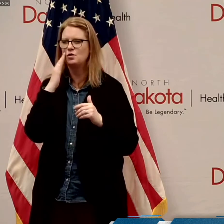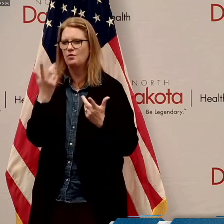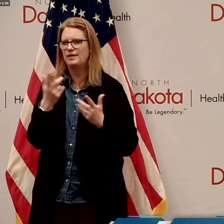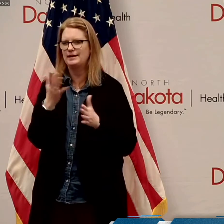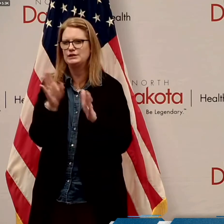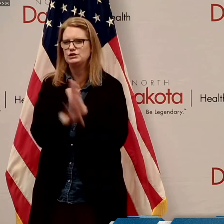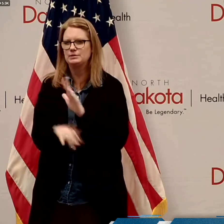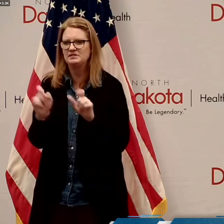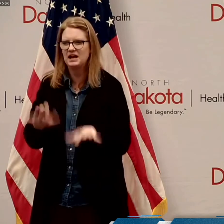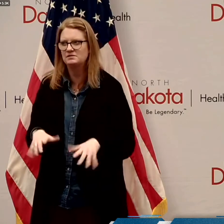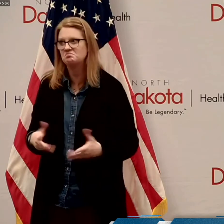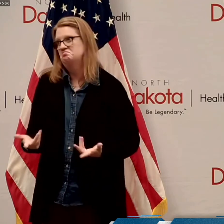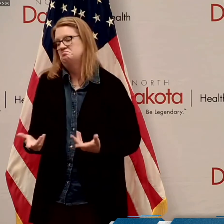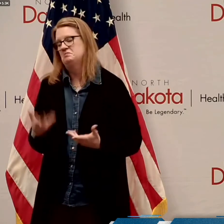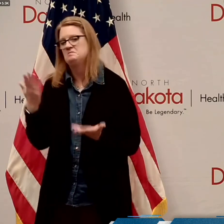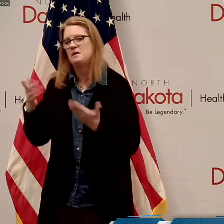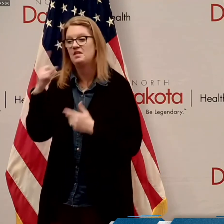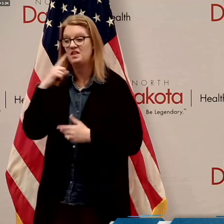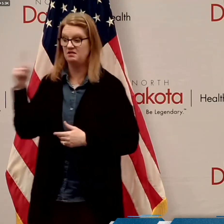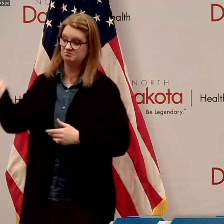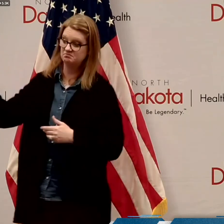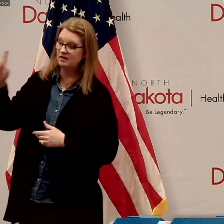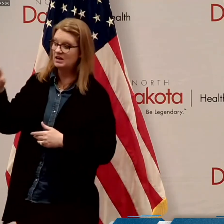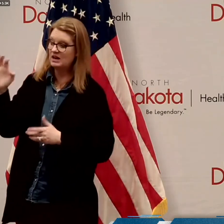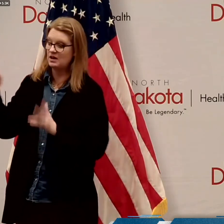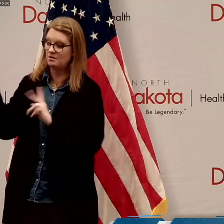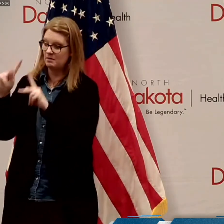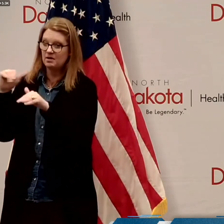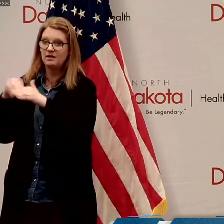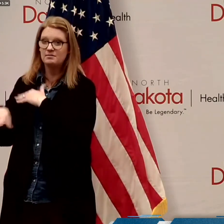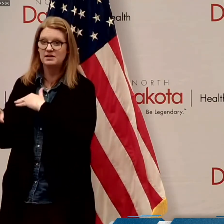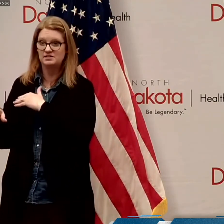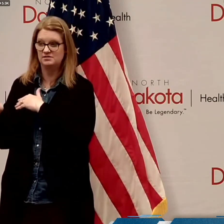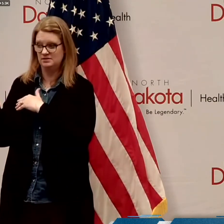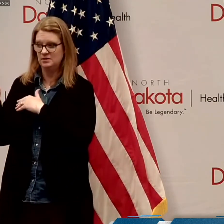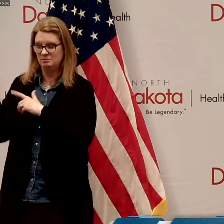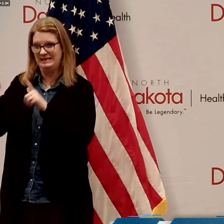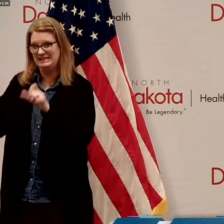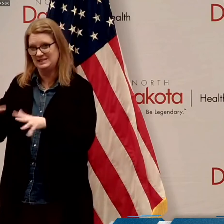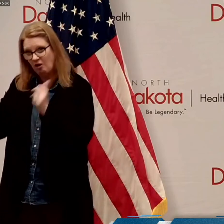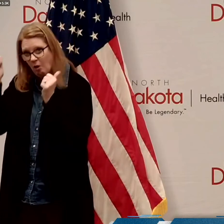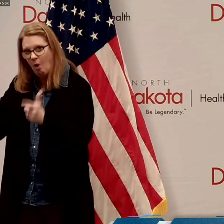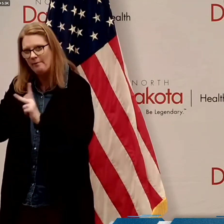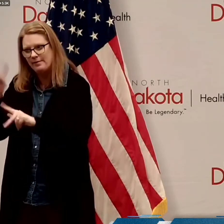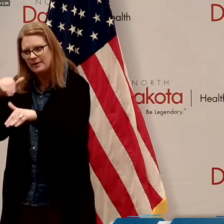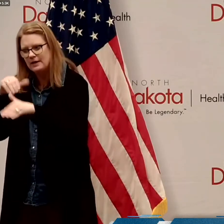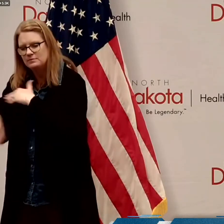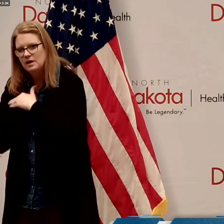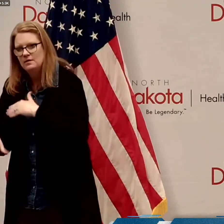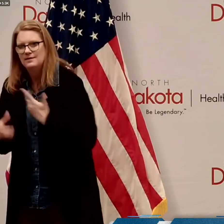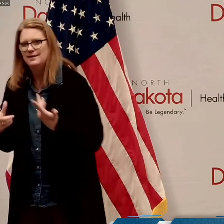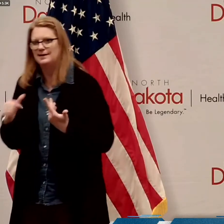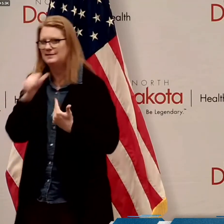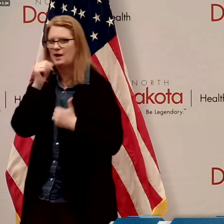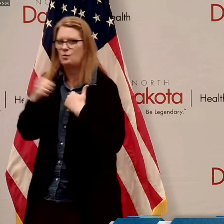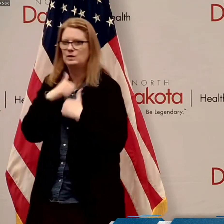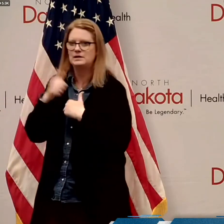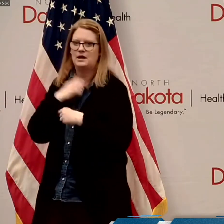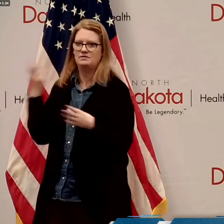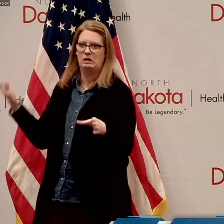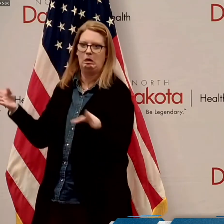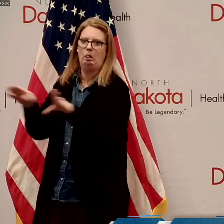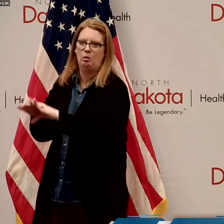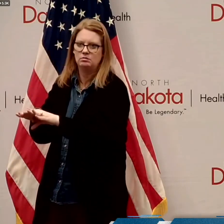employers might say, hey, look, if we got 900 people coming in a factory, we should be testing everybody that comes in versus risking having to shut the factory